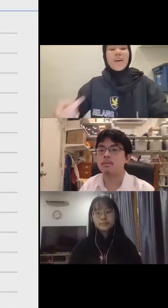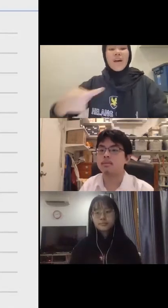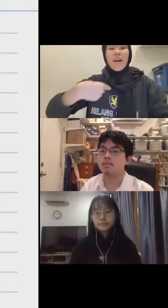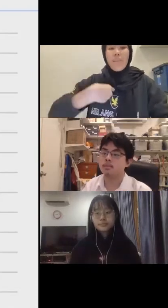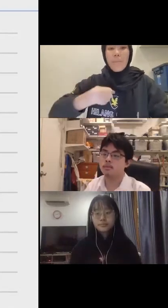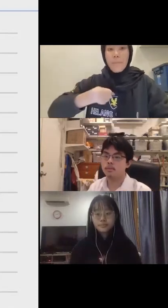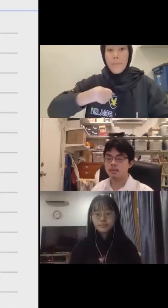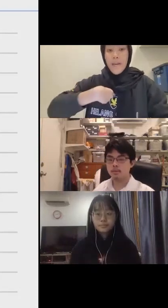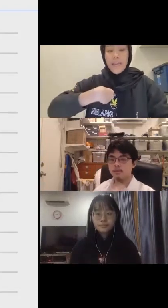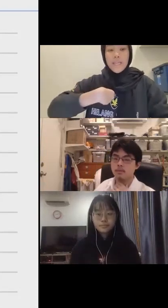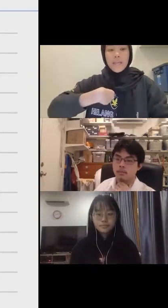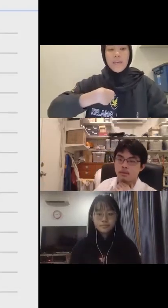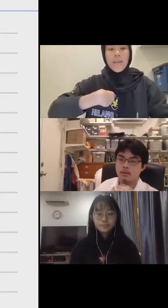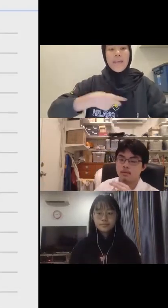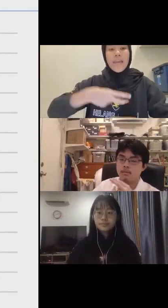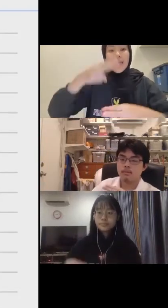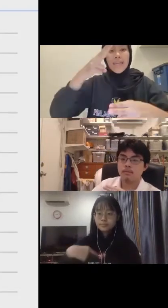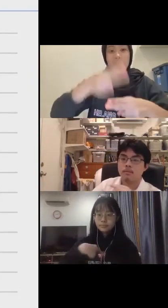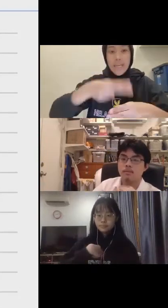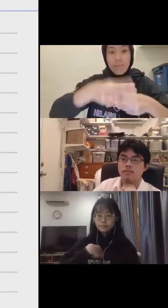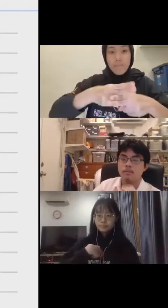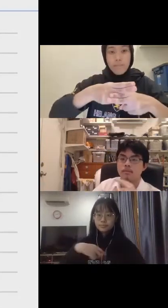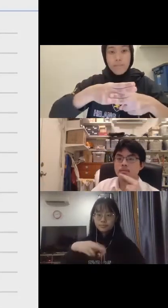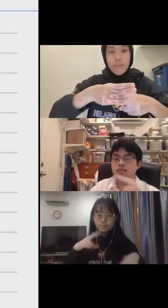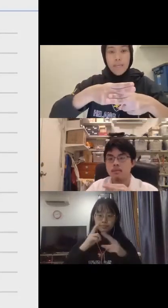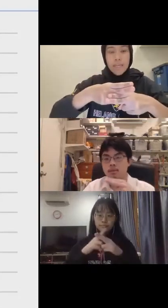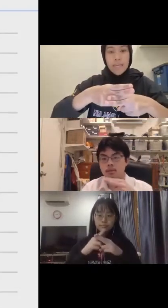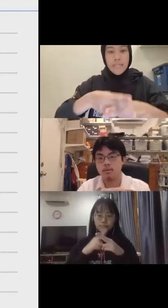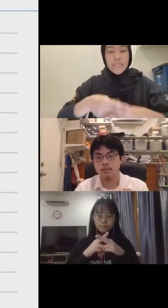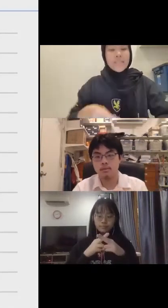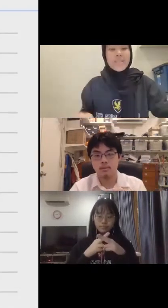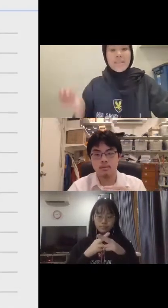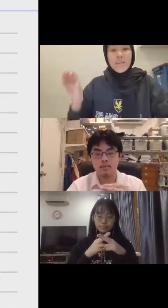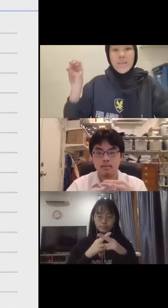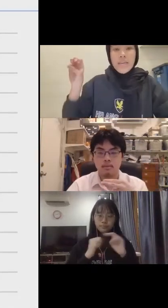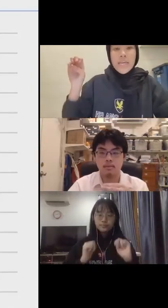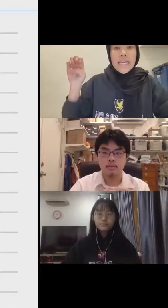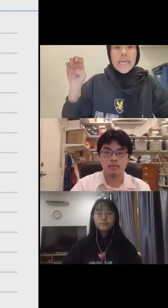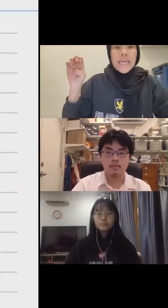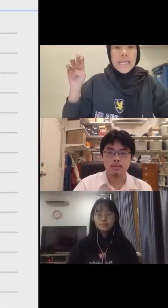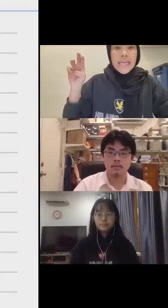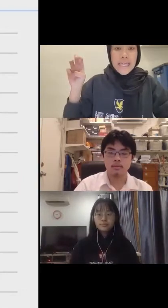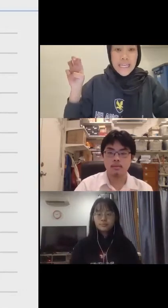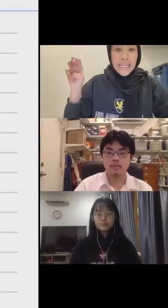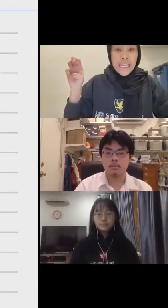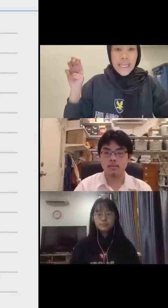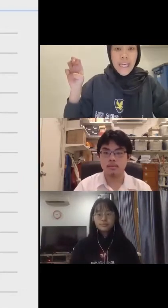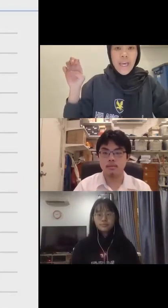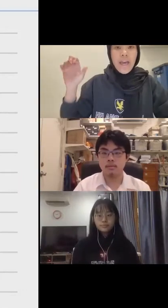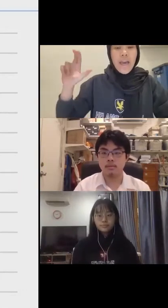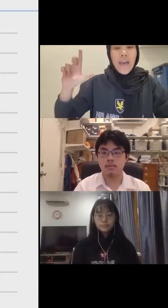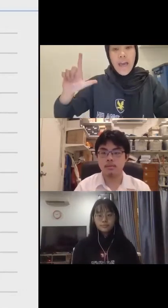case, my name is